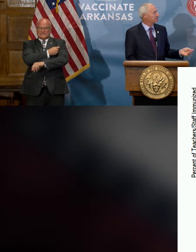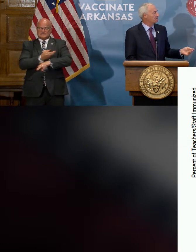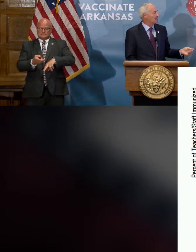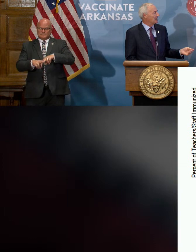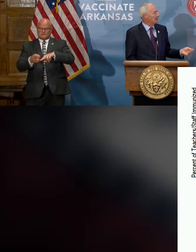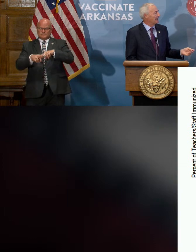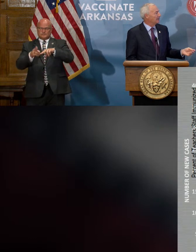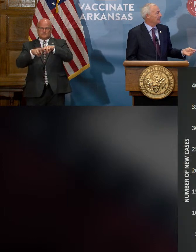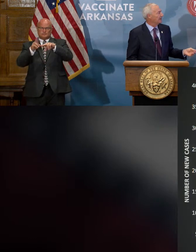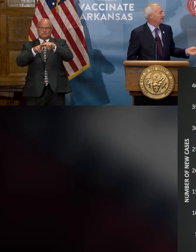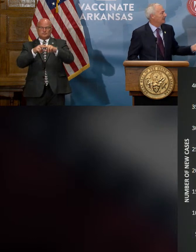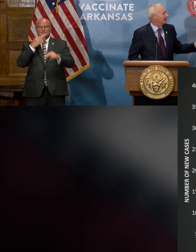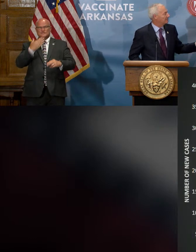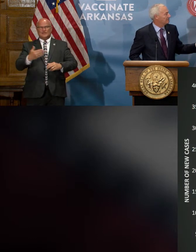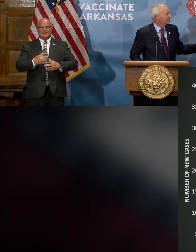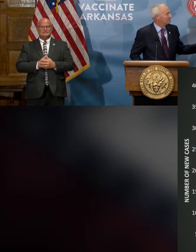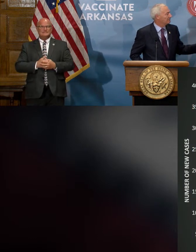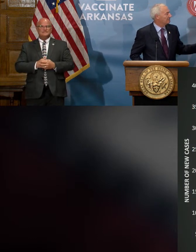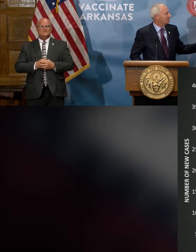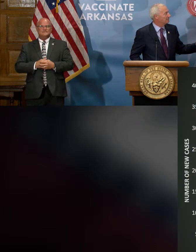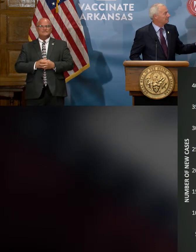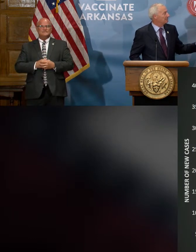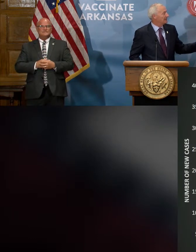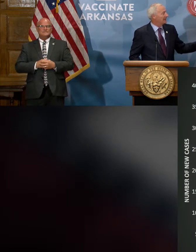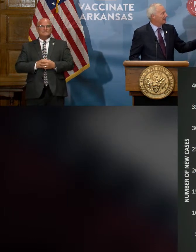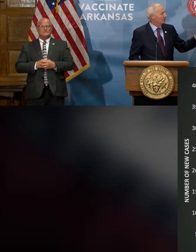rate. And the